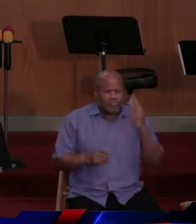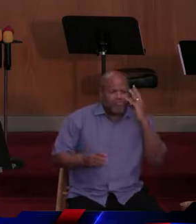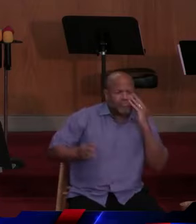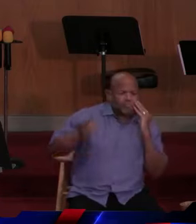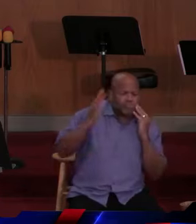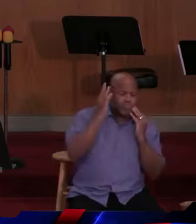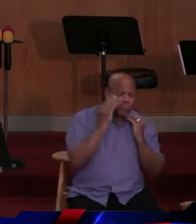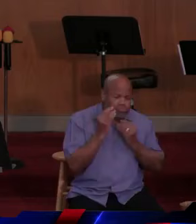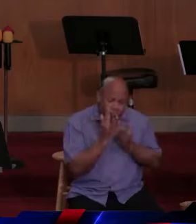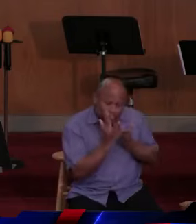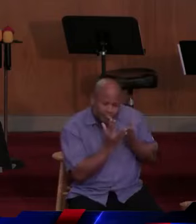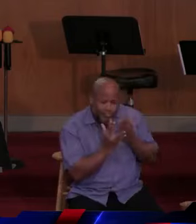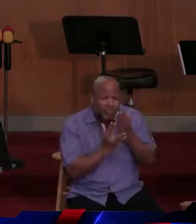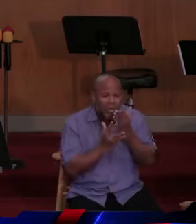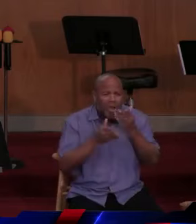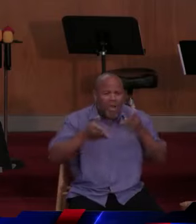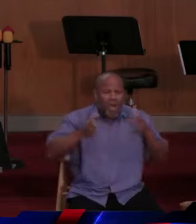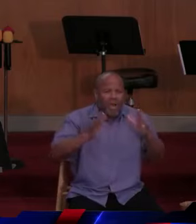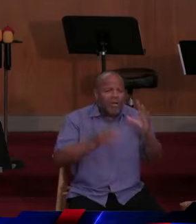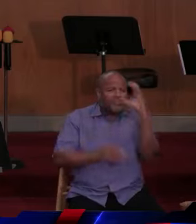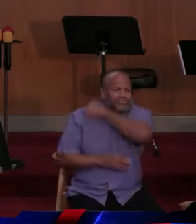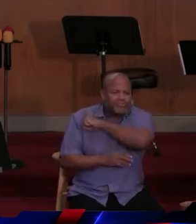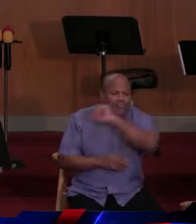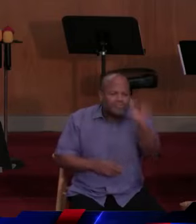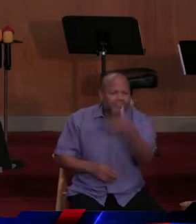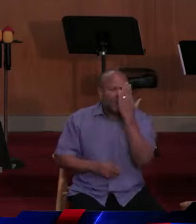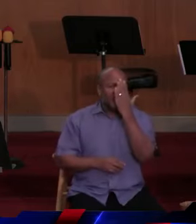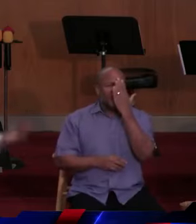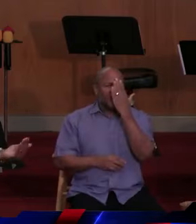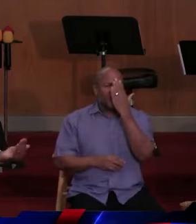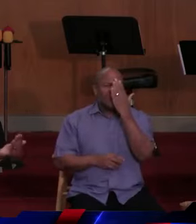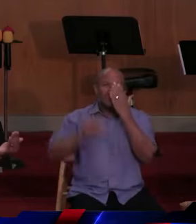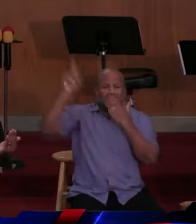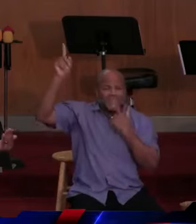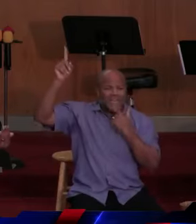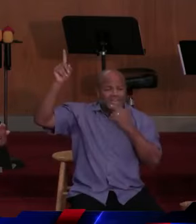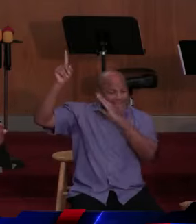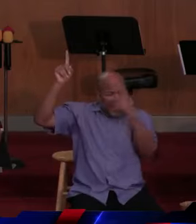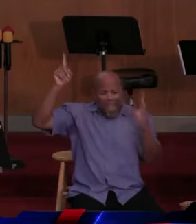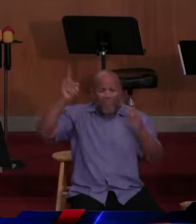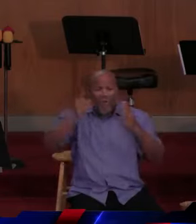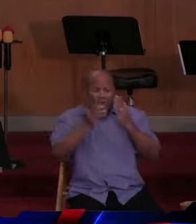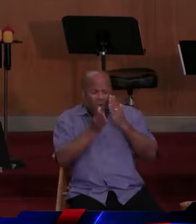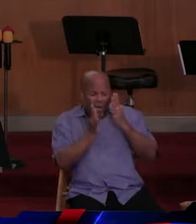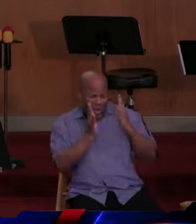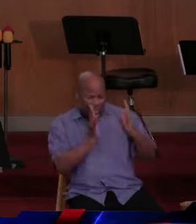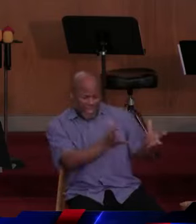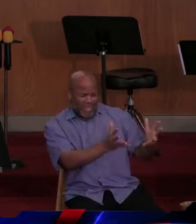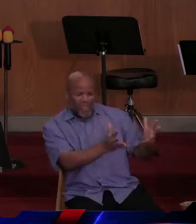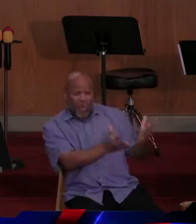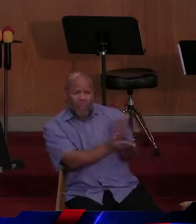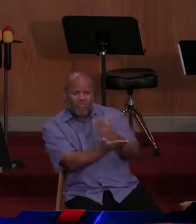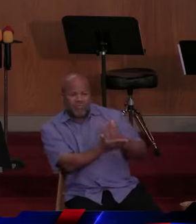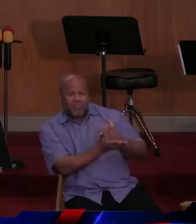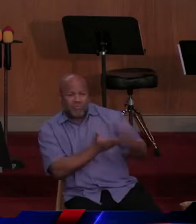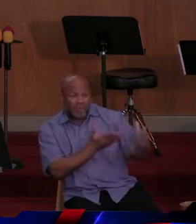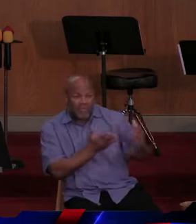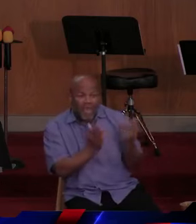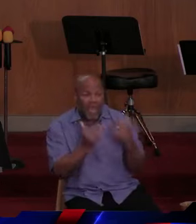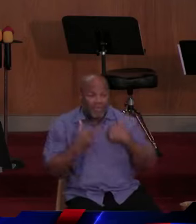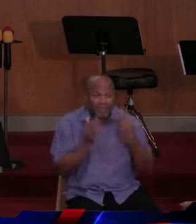through make you miss what's right in front of you. He said, I'll never leave you nor forsake you. Do I have a